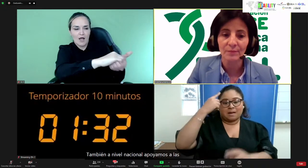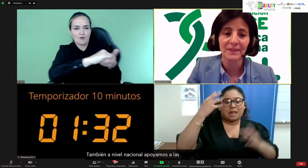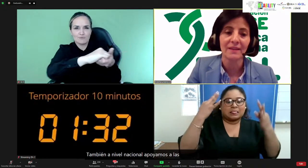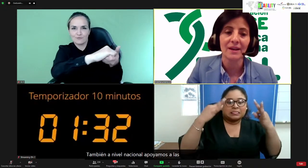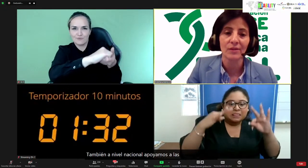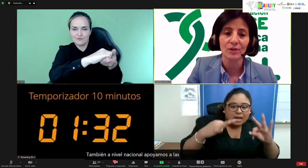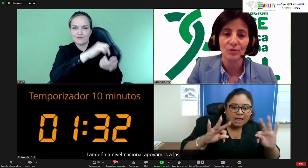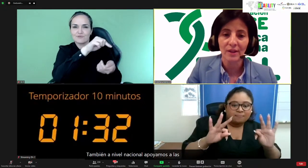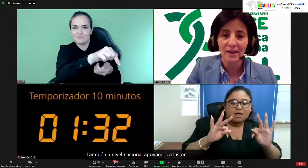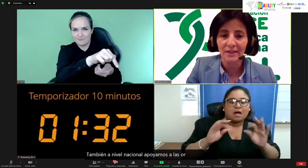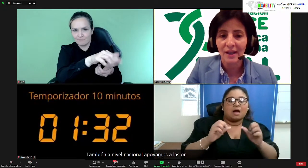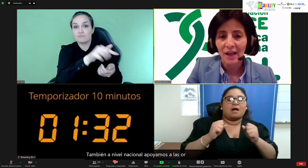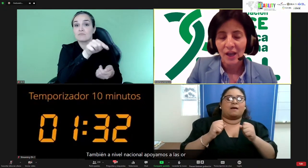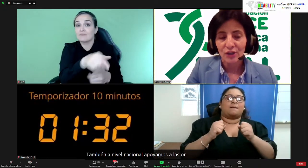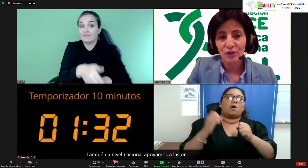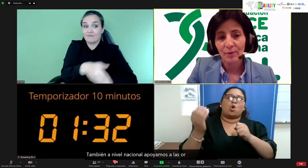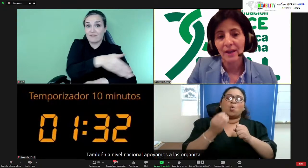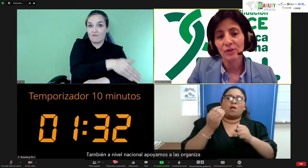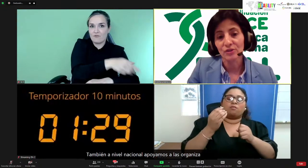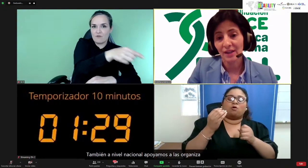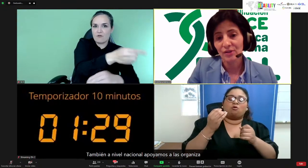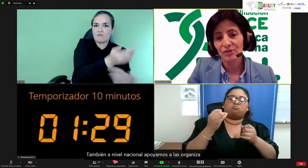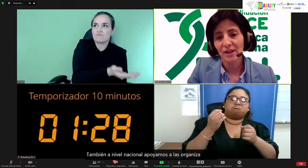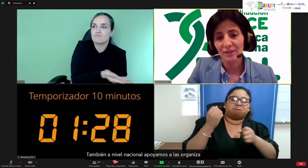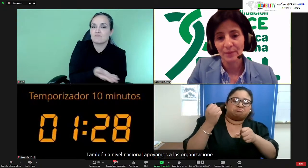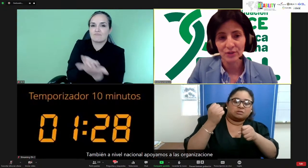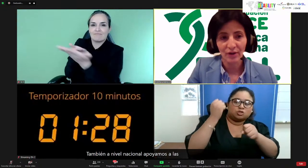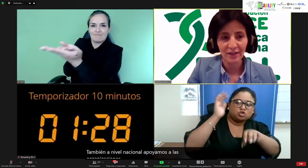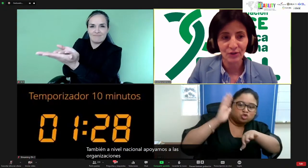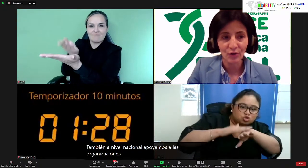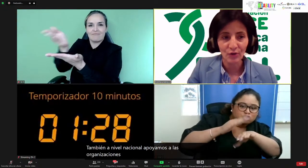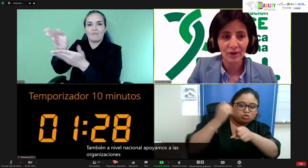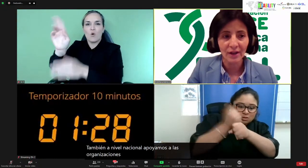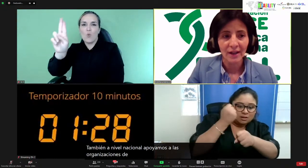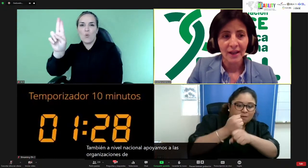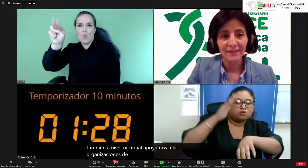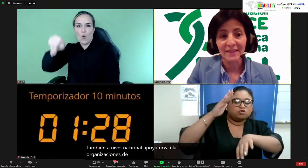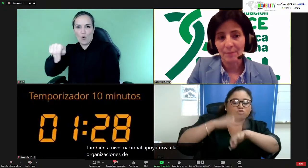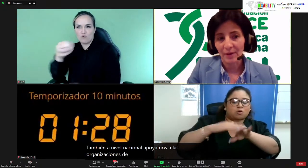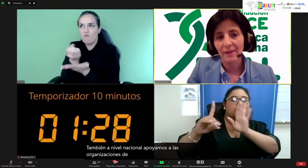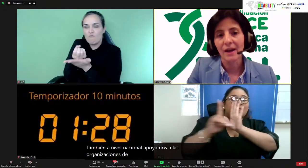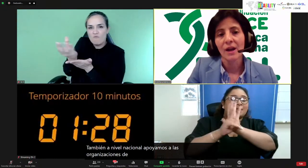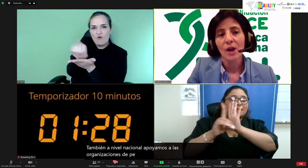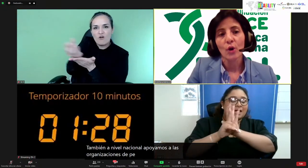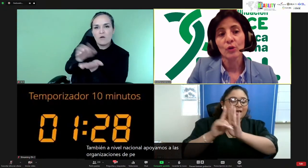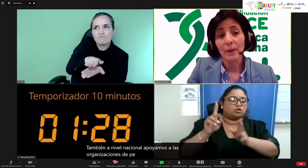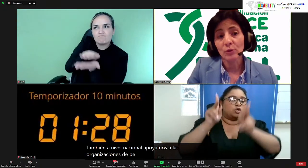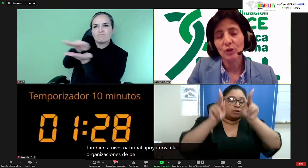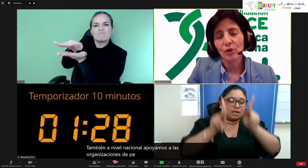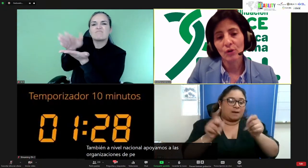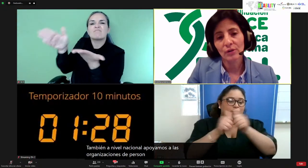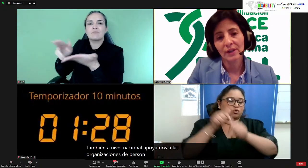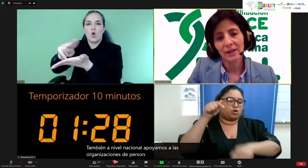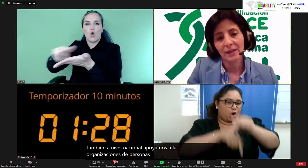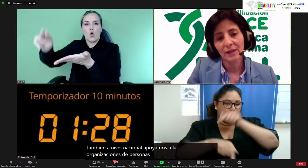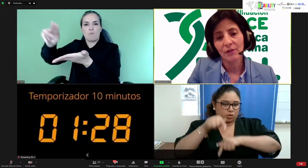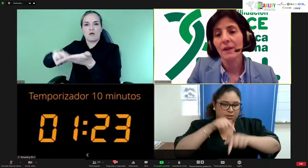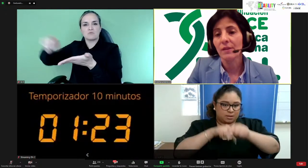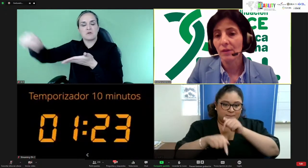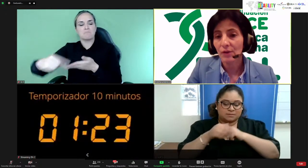collaborate in the final observations on the committee of the un on the rights of persons with